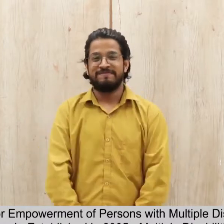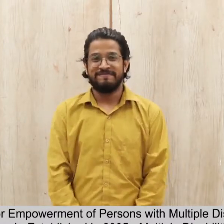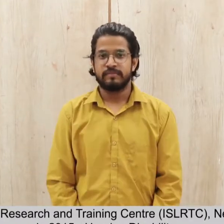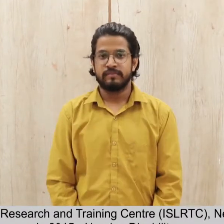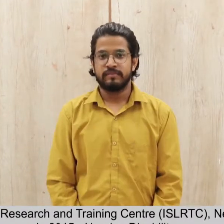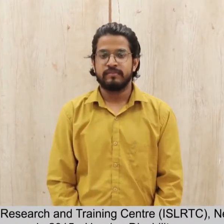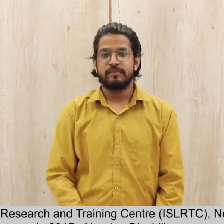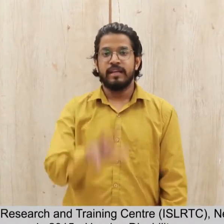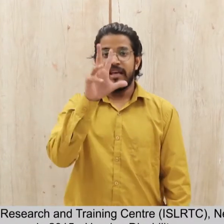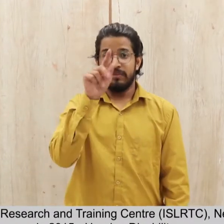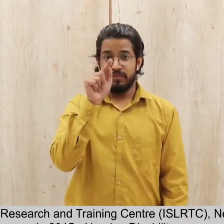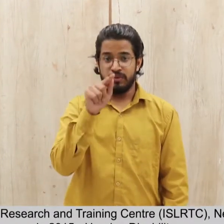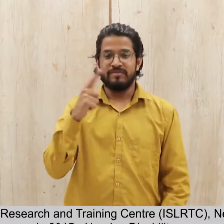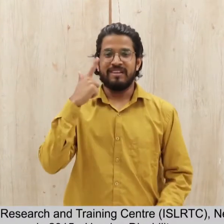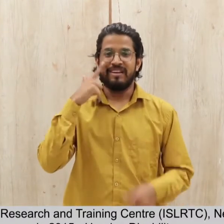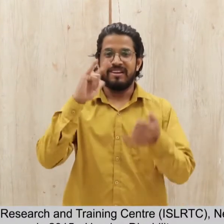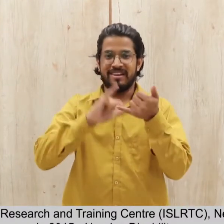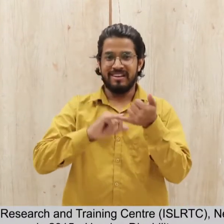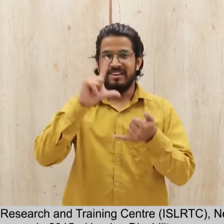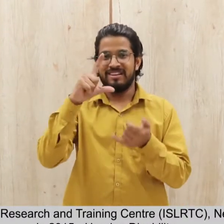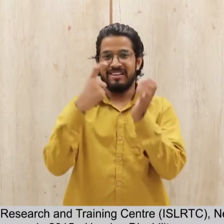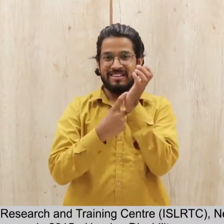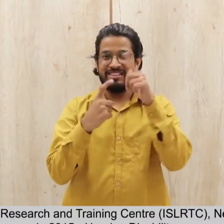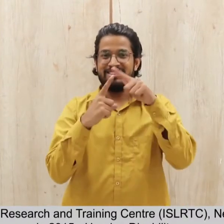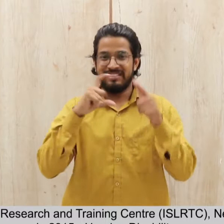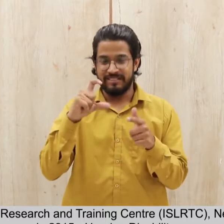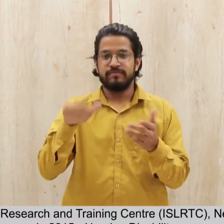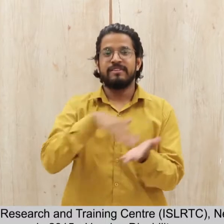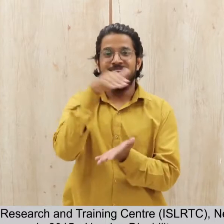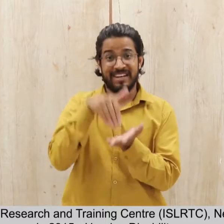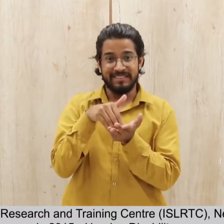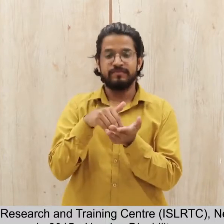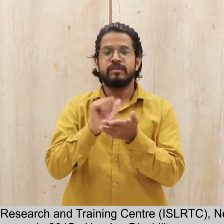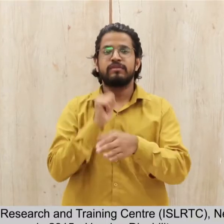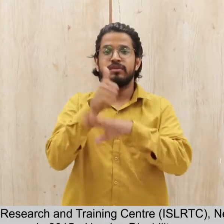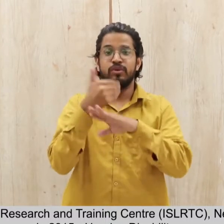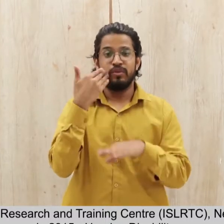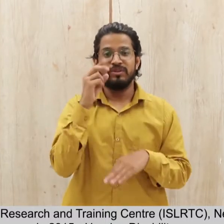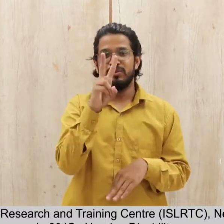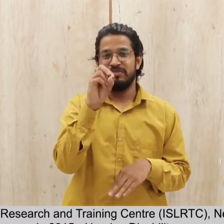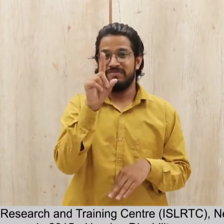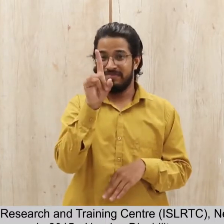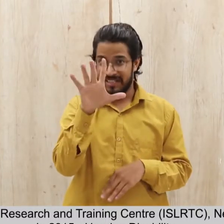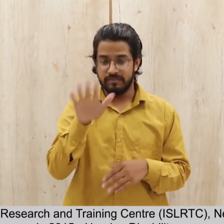3. Eighth, Indian Sign Language Research and Training Center, ISLRTC, New Delhi, established in 2015, dealing in hearing disability.